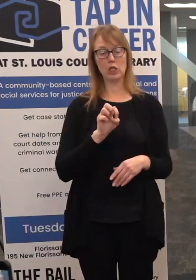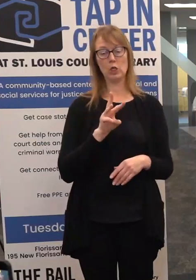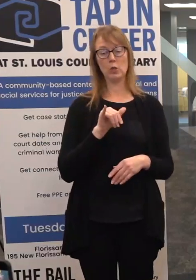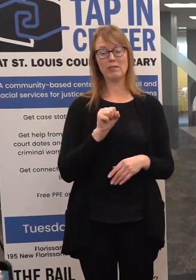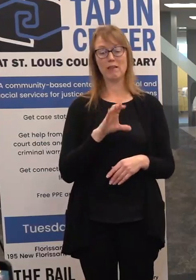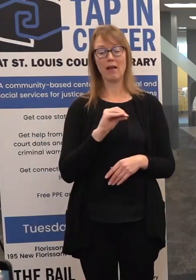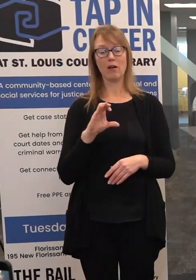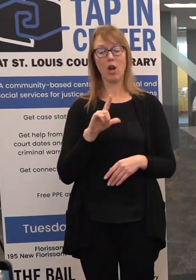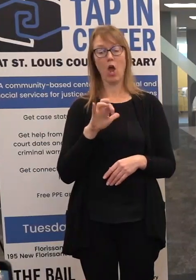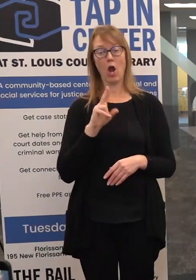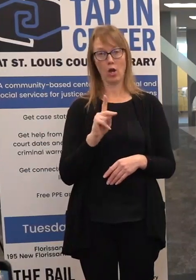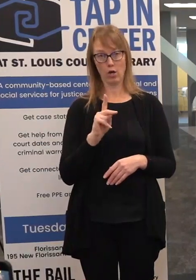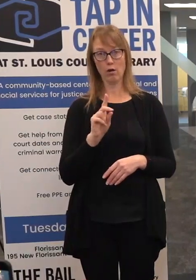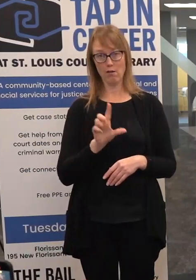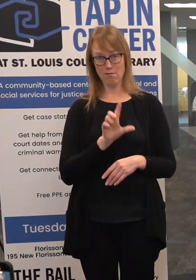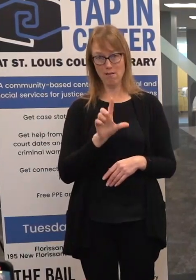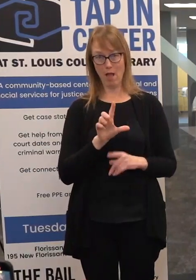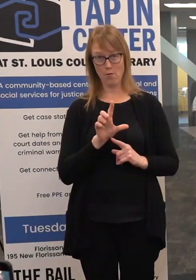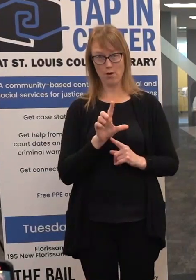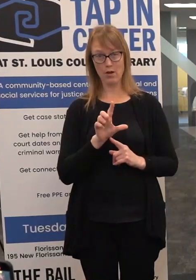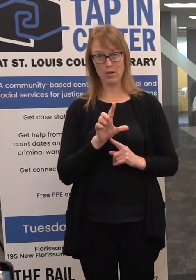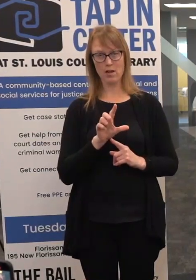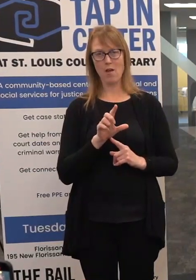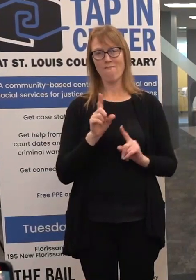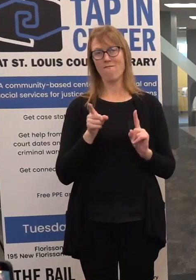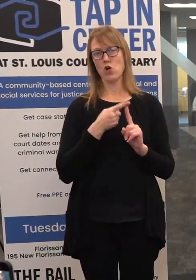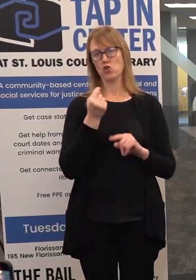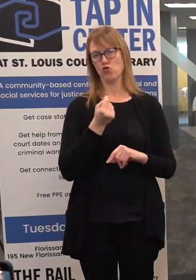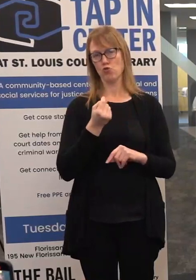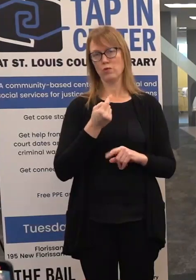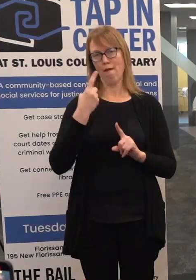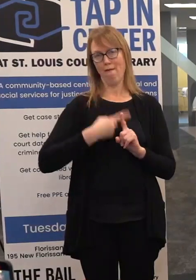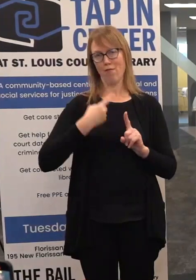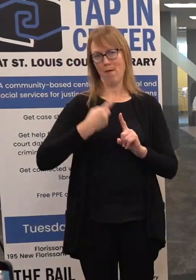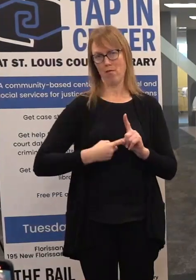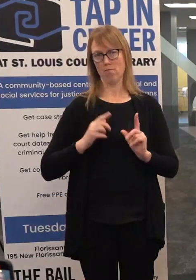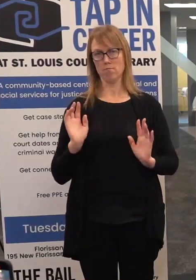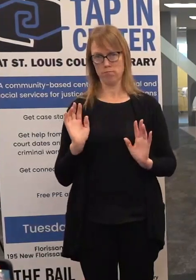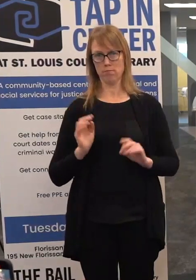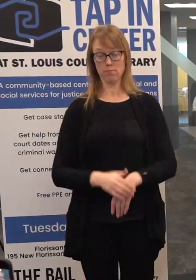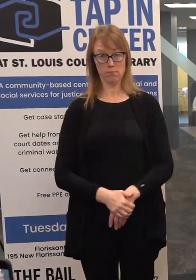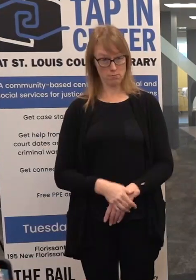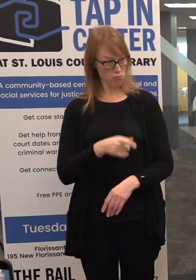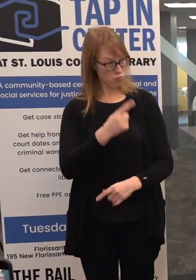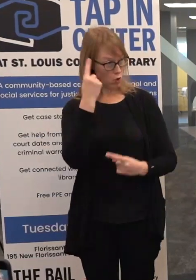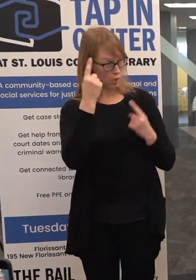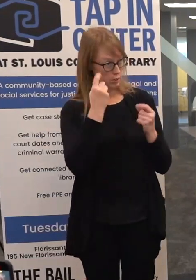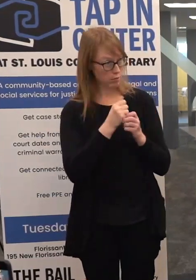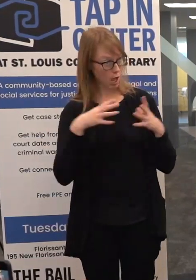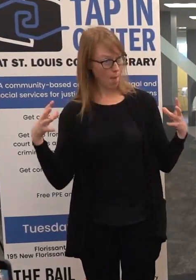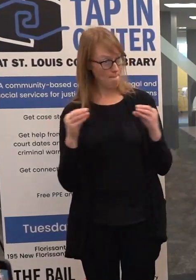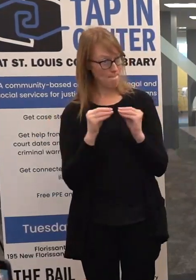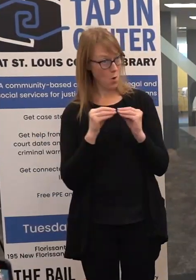first Tuesday of the month from 6 to 8 p.m. Is there any thought about maybe expanding it to more branches of the library? Would that require more money